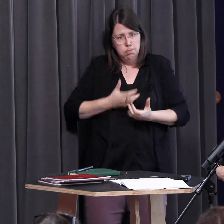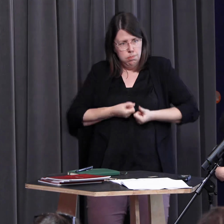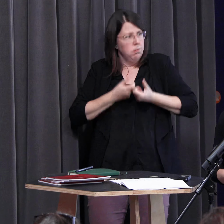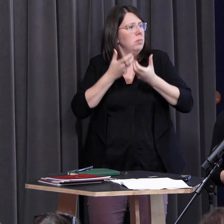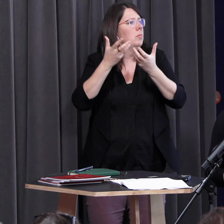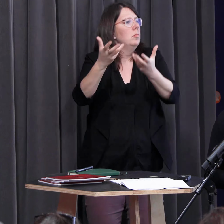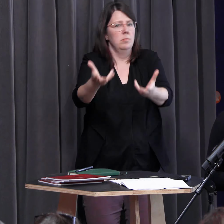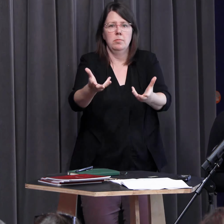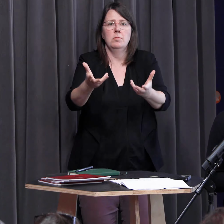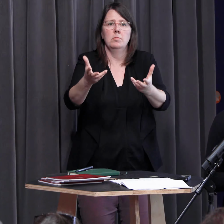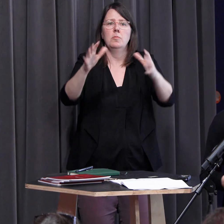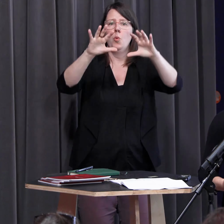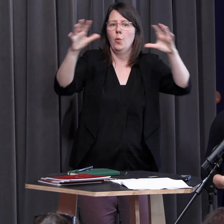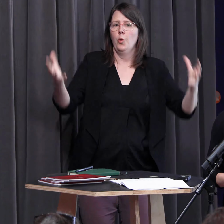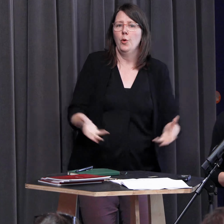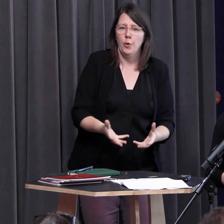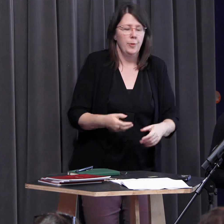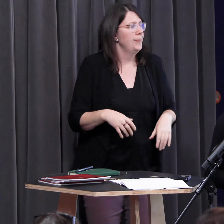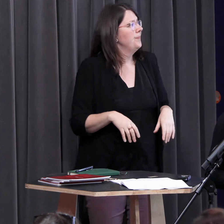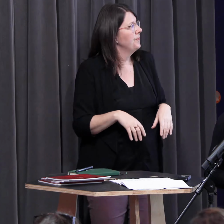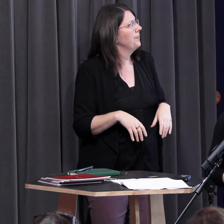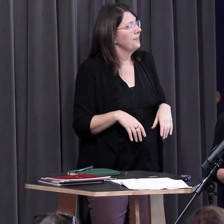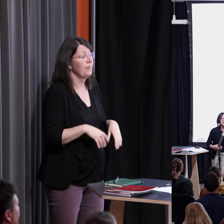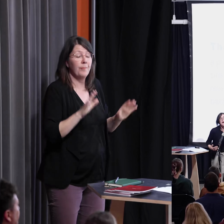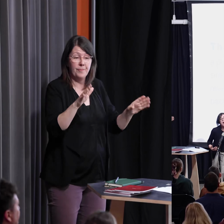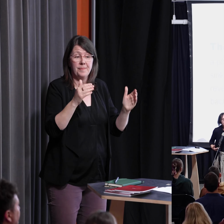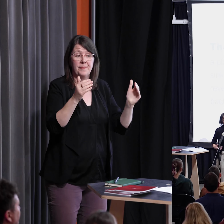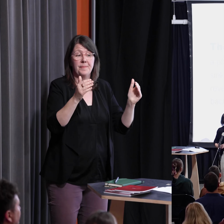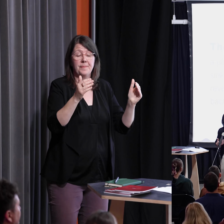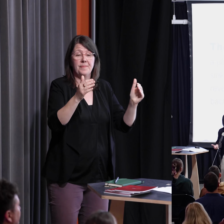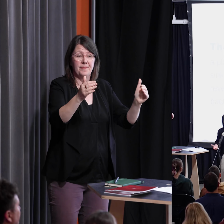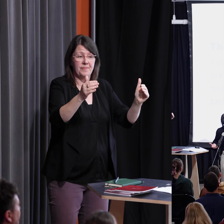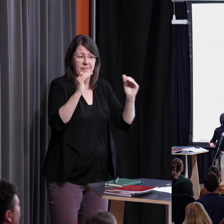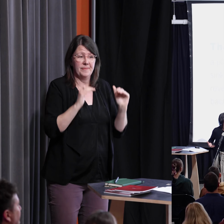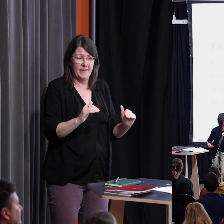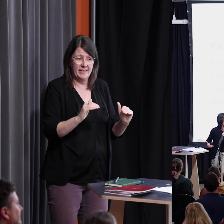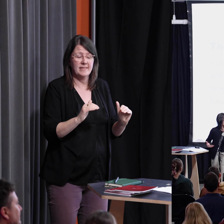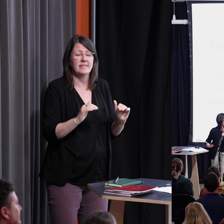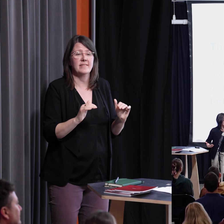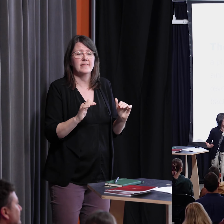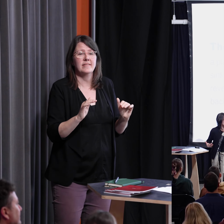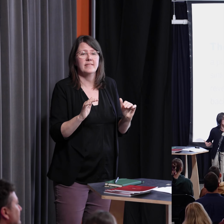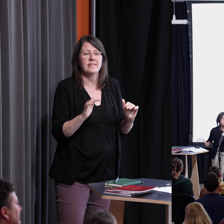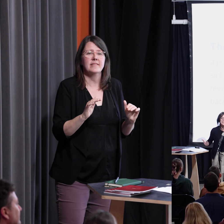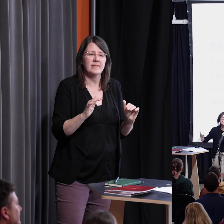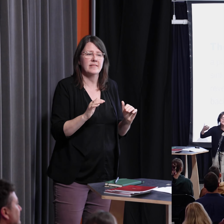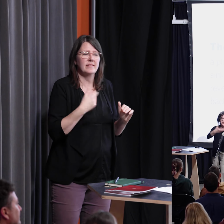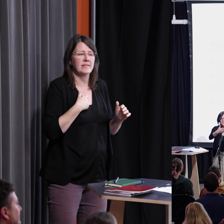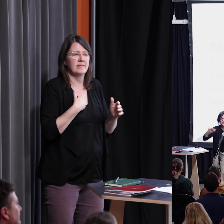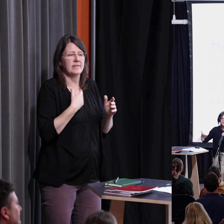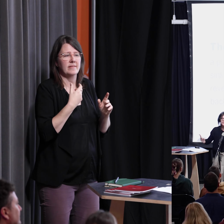So the next piece that we're wanting to show you is now how, in a project, we started to